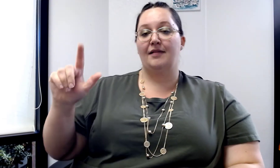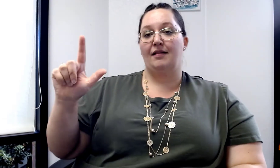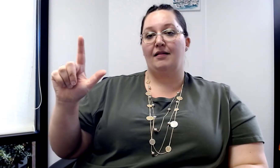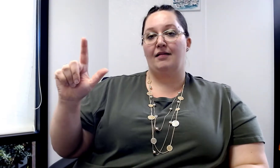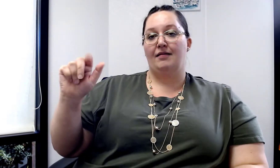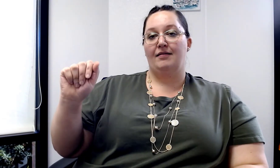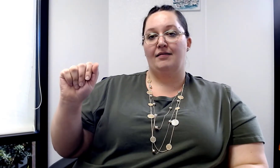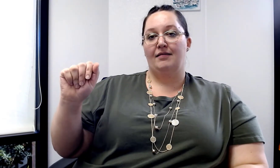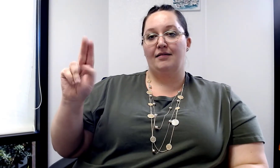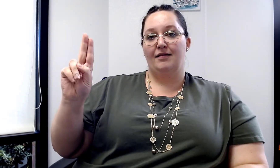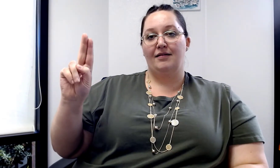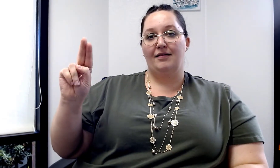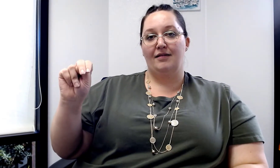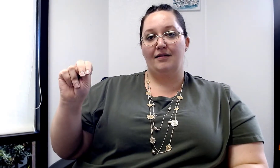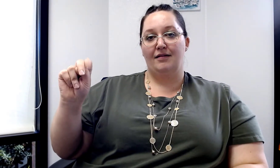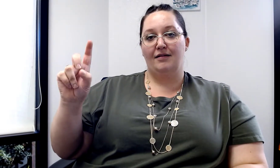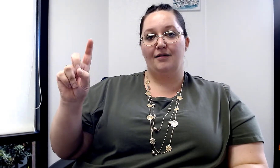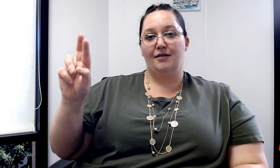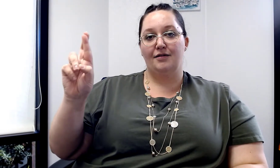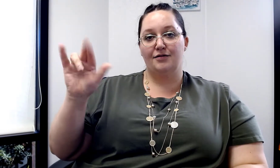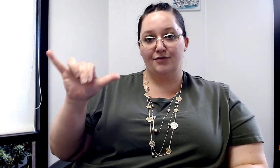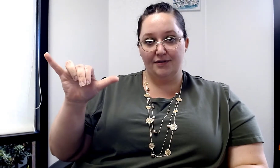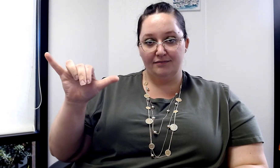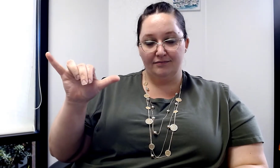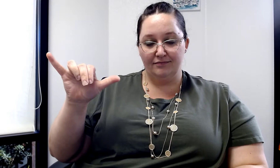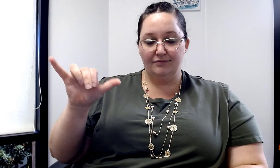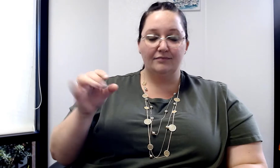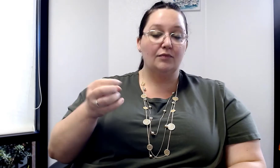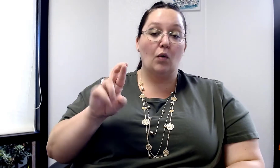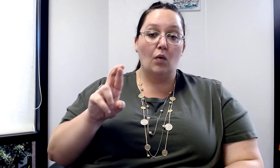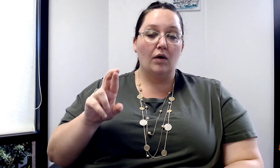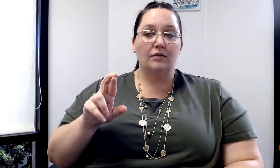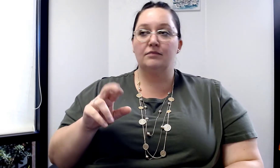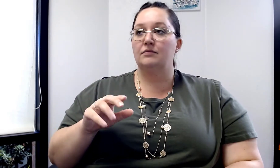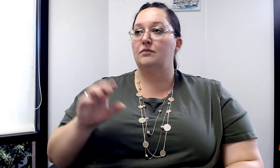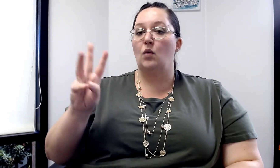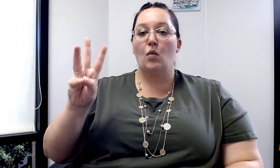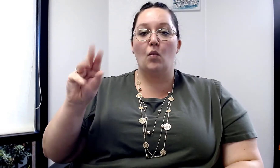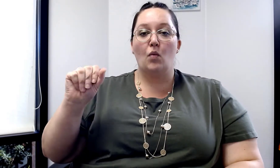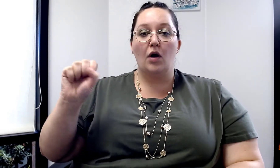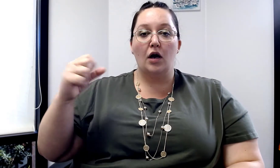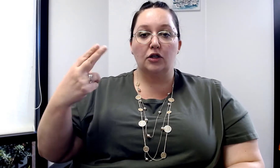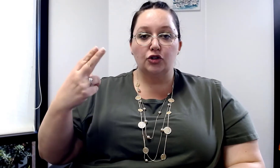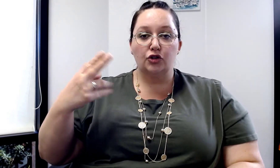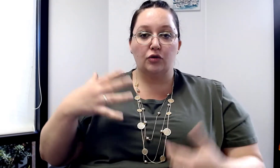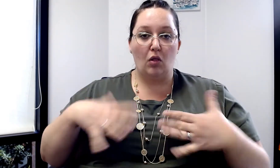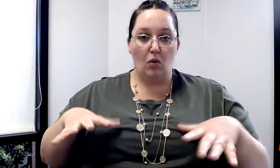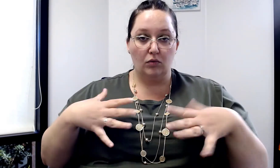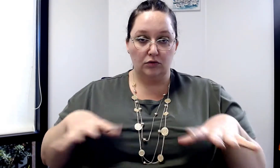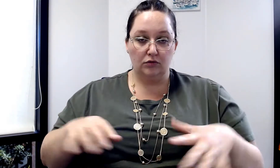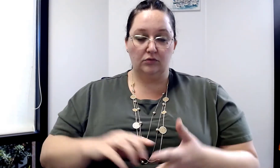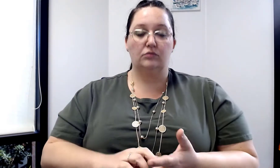Number 26 is the sign laundry. Laundry or wash clothes.